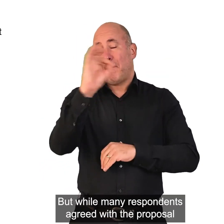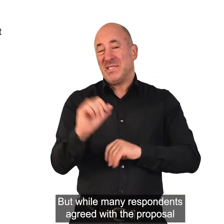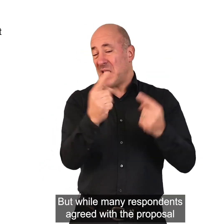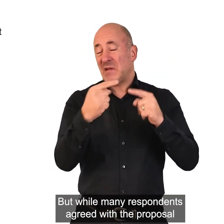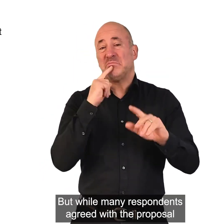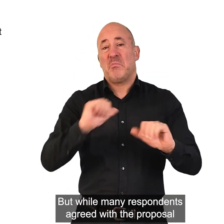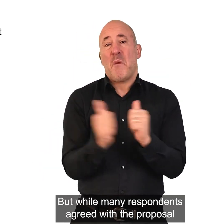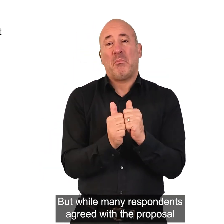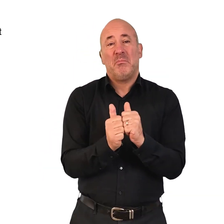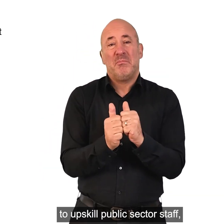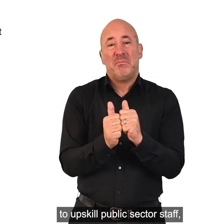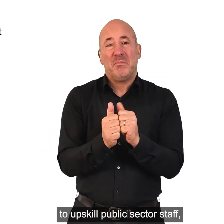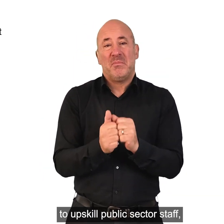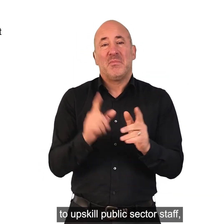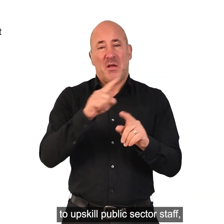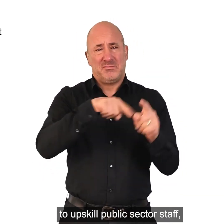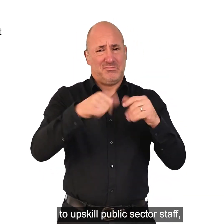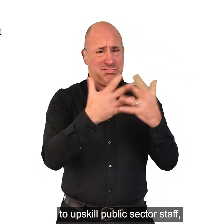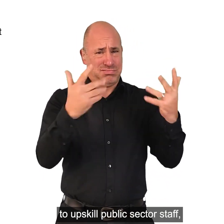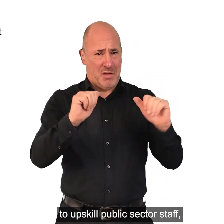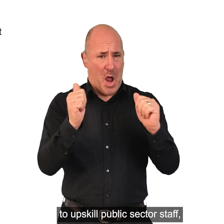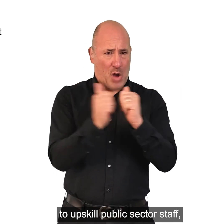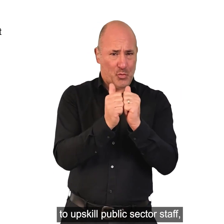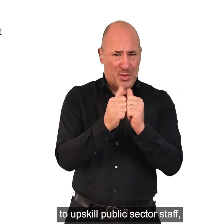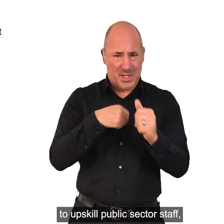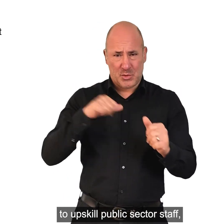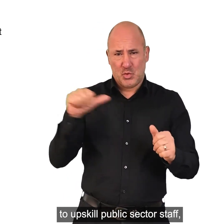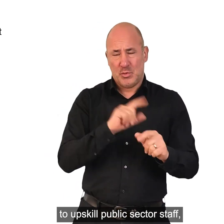But while many respondents agreed with the proposal to upskill public sector staff,